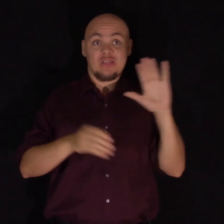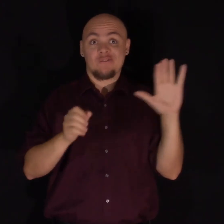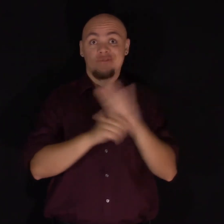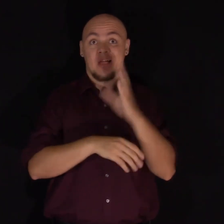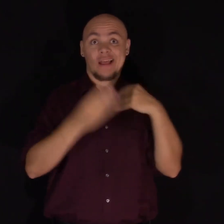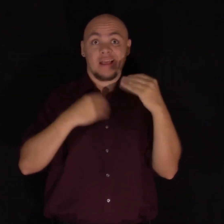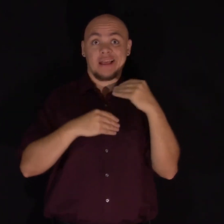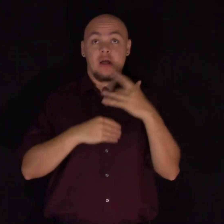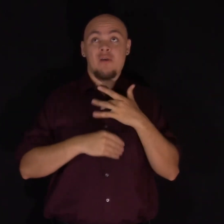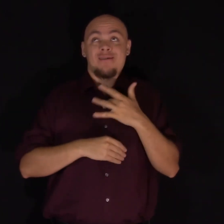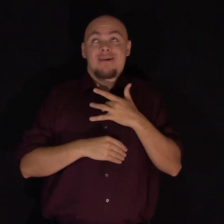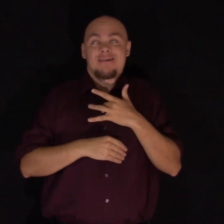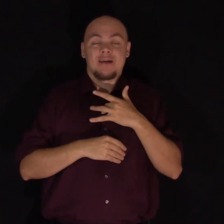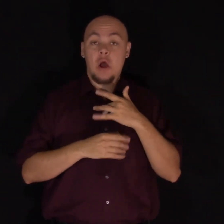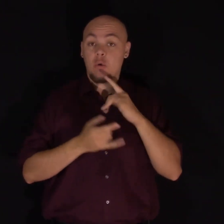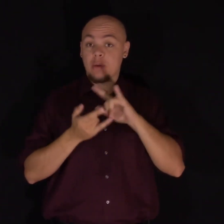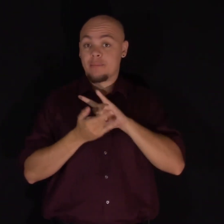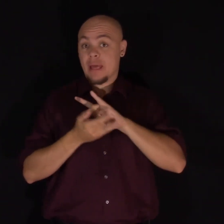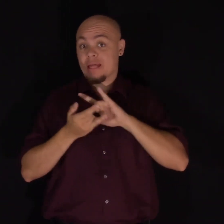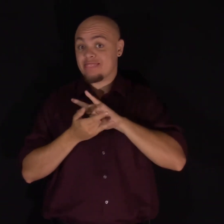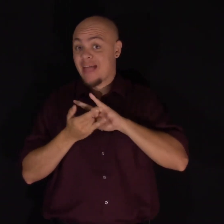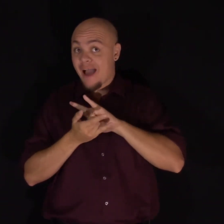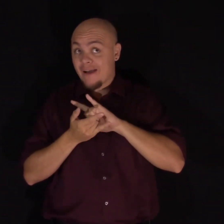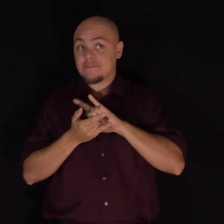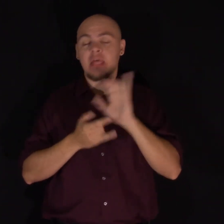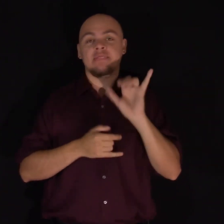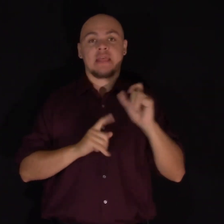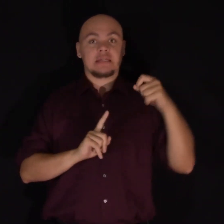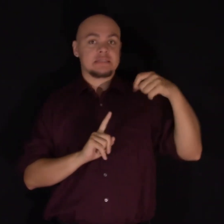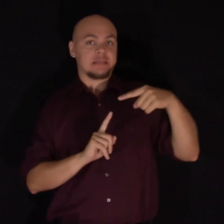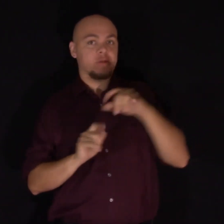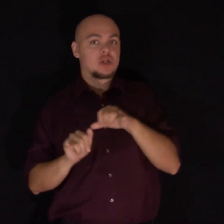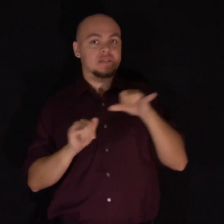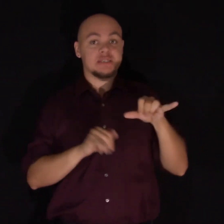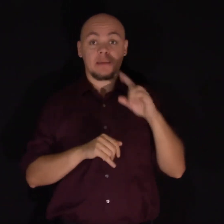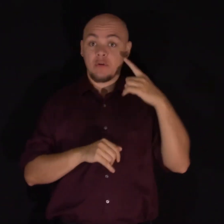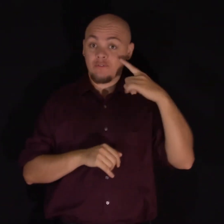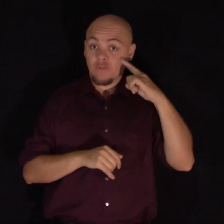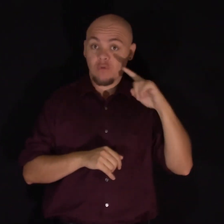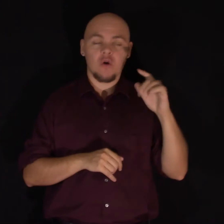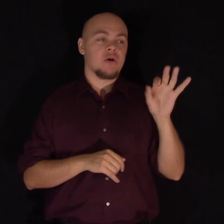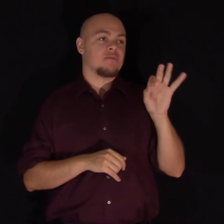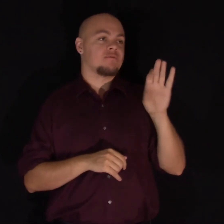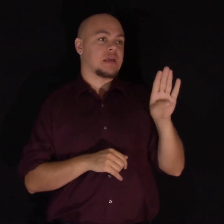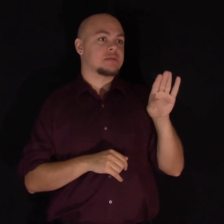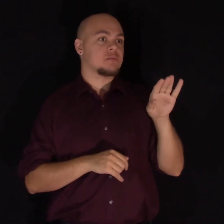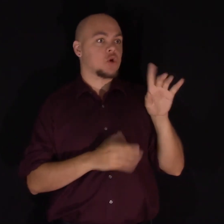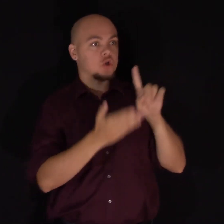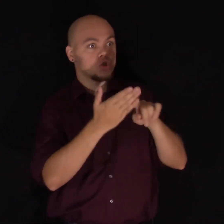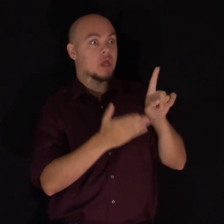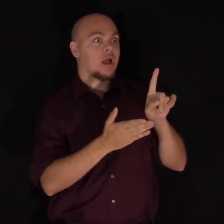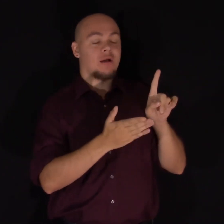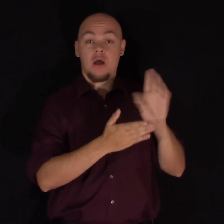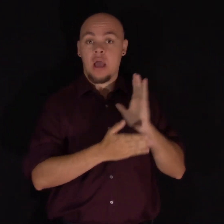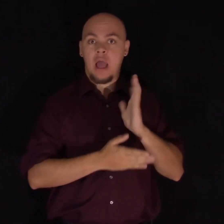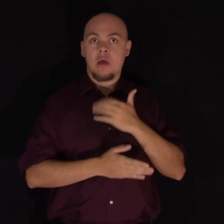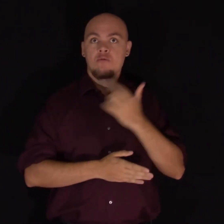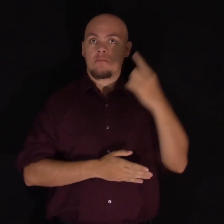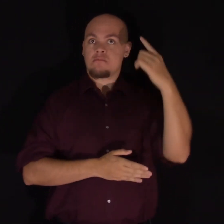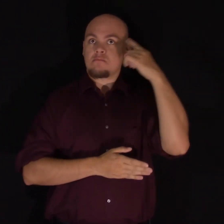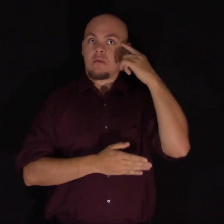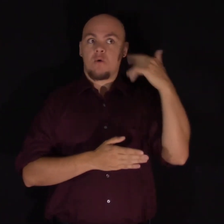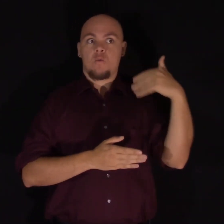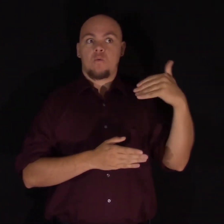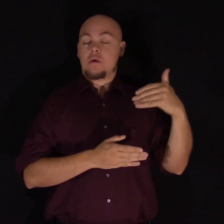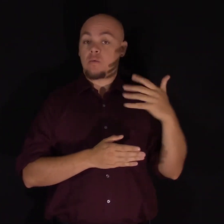get when we make love, we get that same stimulation when we check Facebook. We get this dopamine coursing through our mind, and so we not